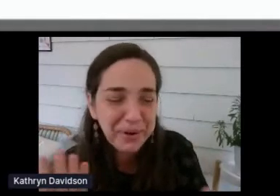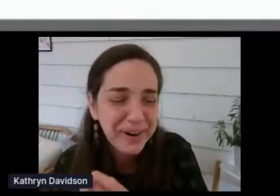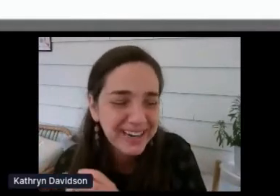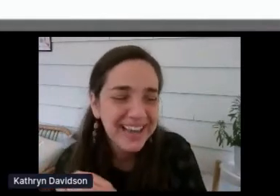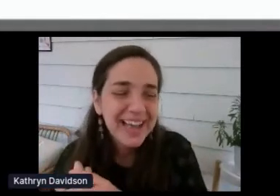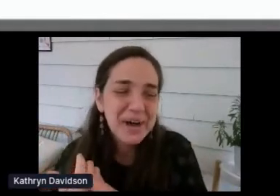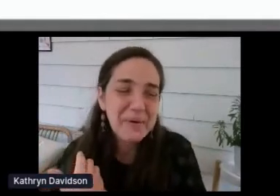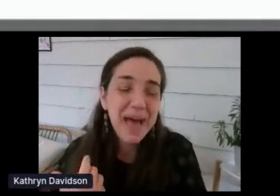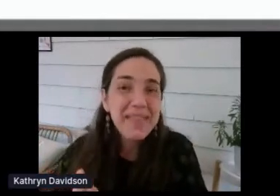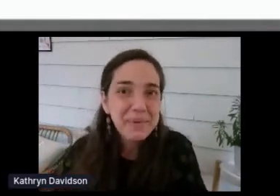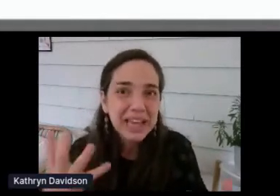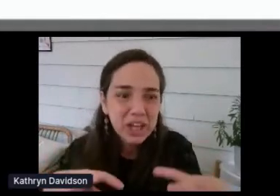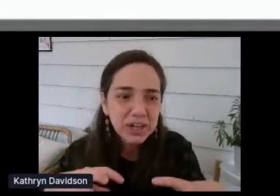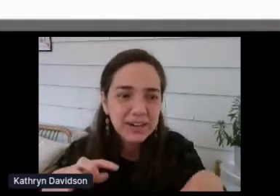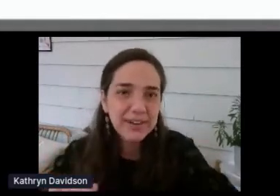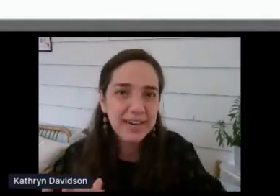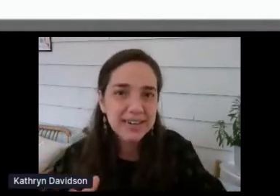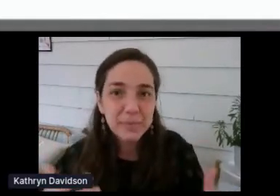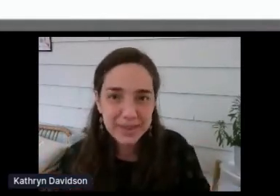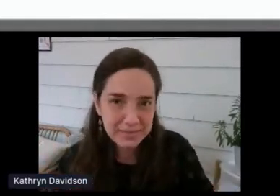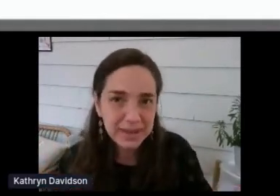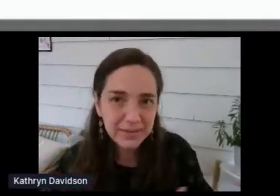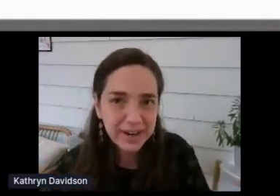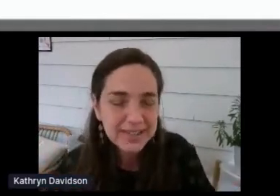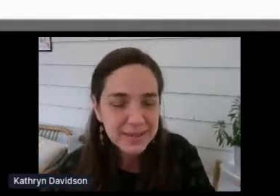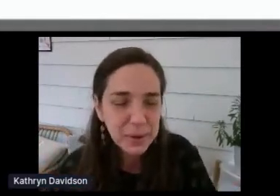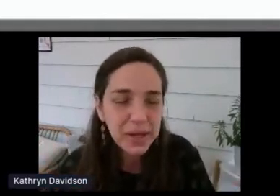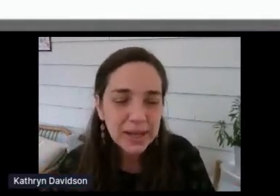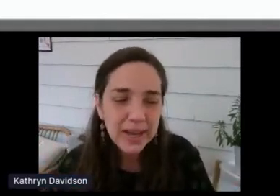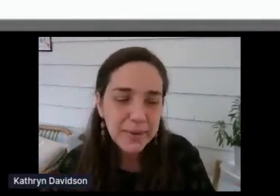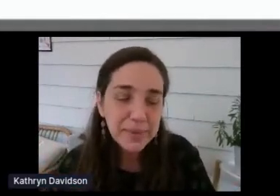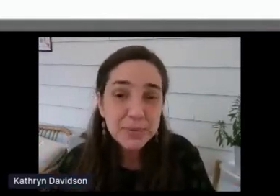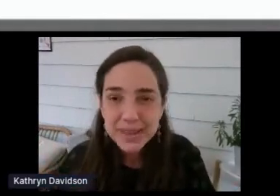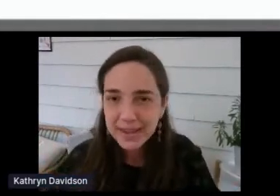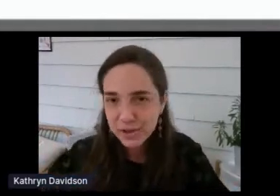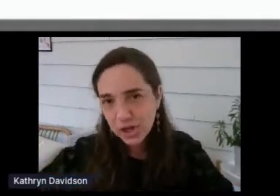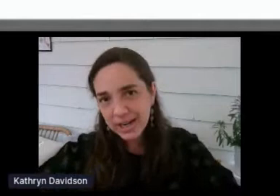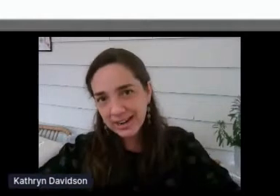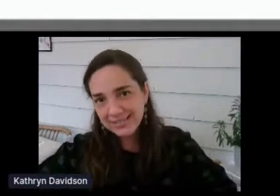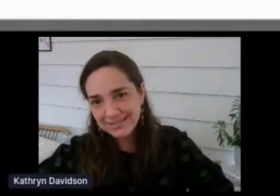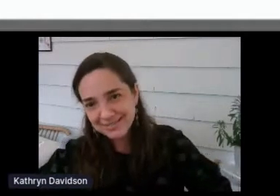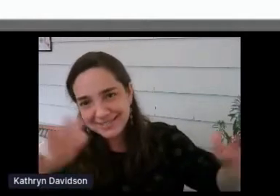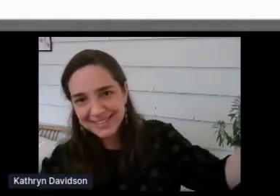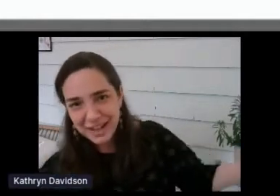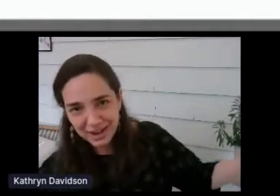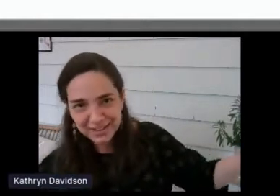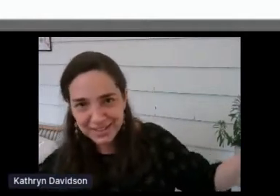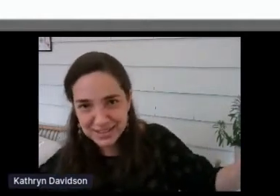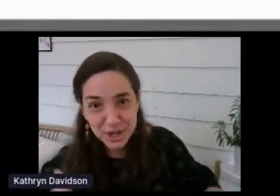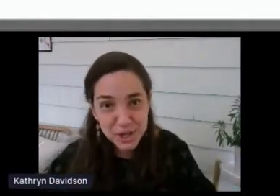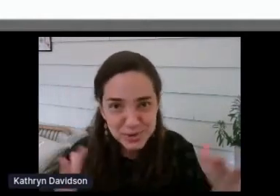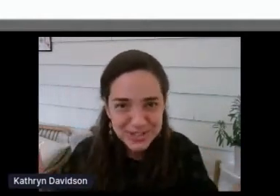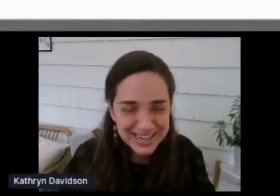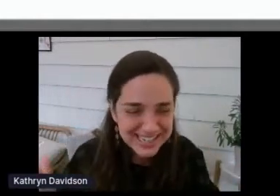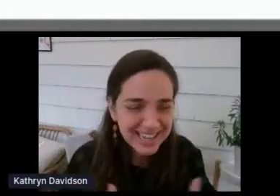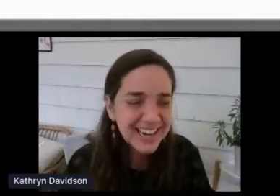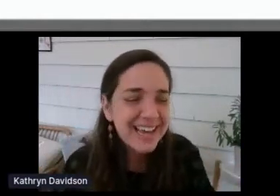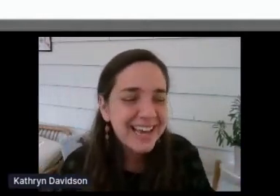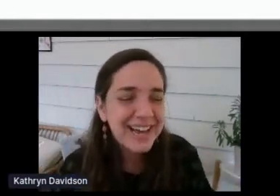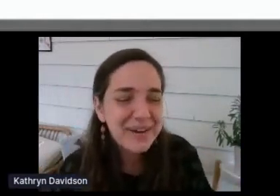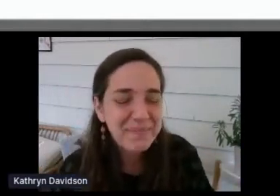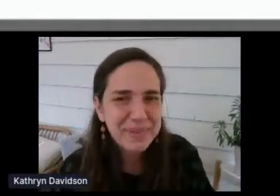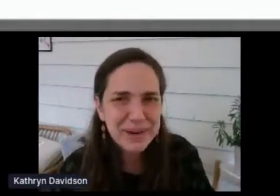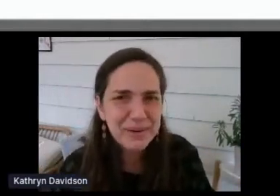asked before, right? And that we can learn in a finite time what they mean, right? So it's one thing if you're training things on a huge data